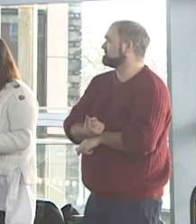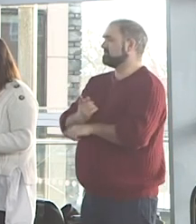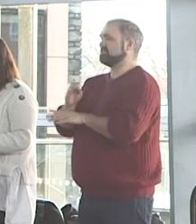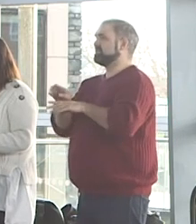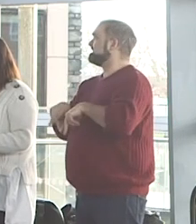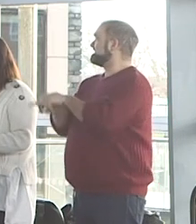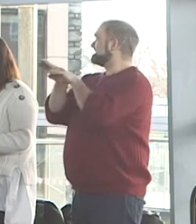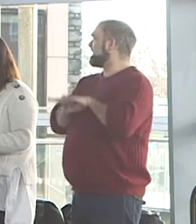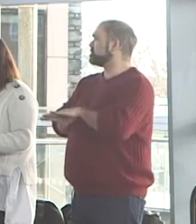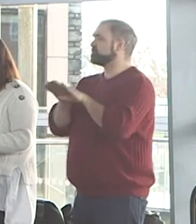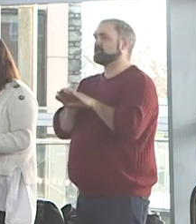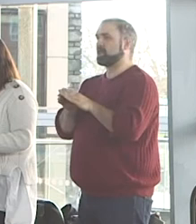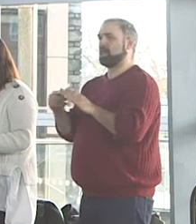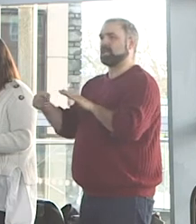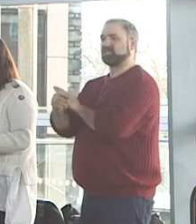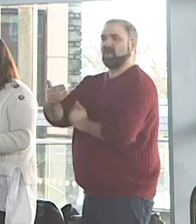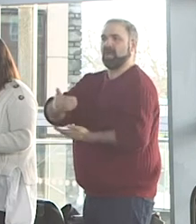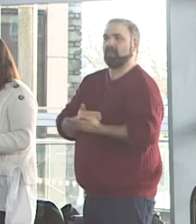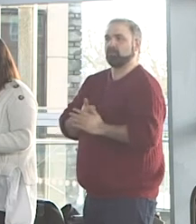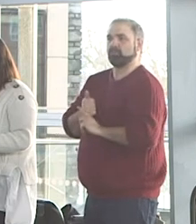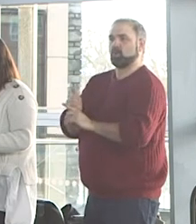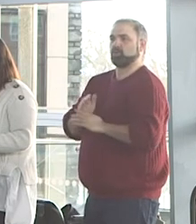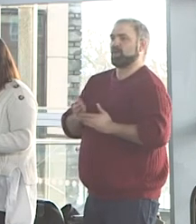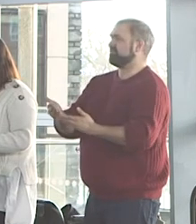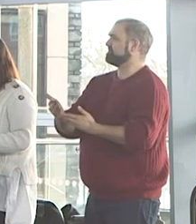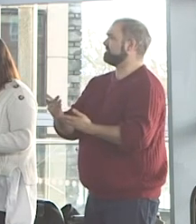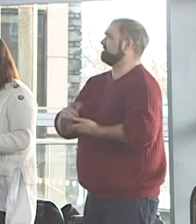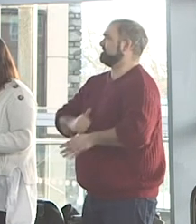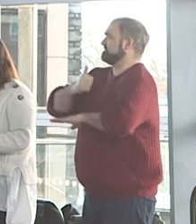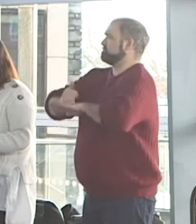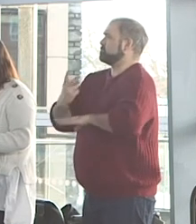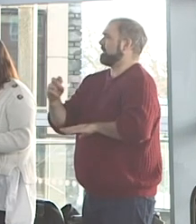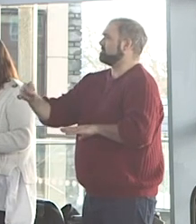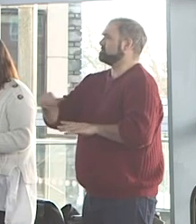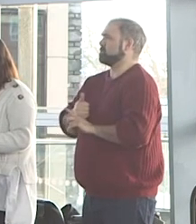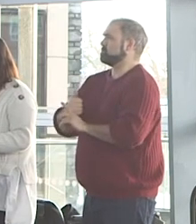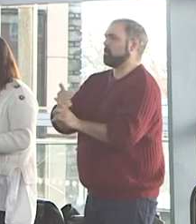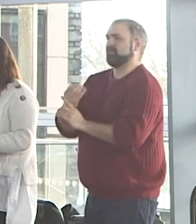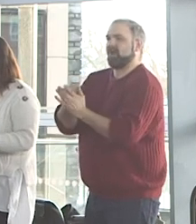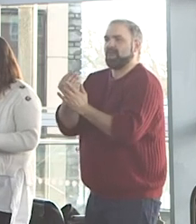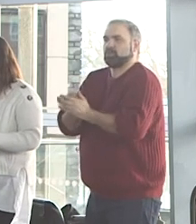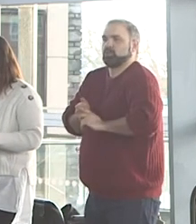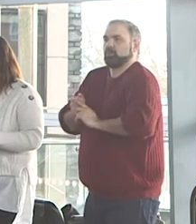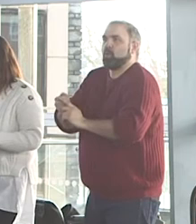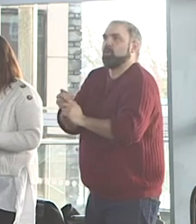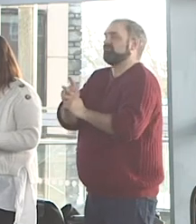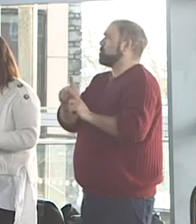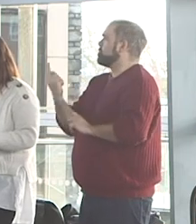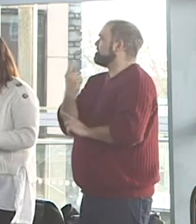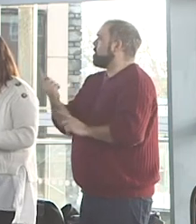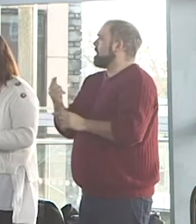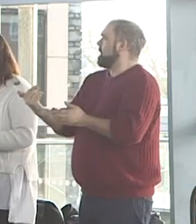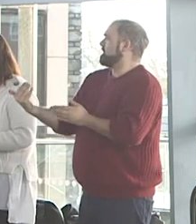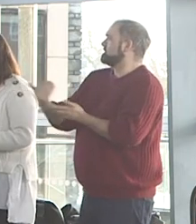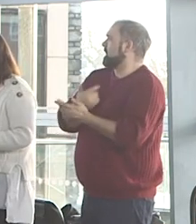National Asylum Support Service was created in 2000 to coordinate accommodation and financial support for asylum